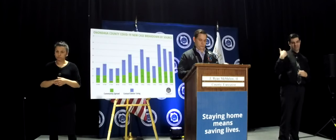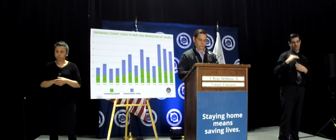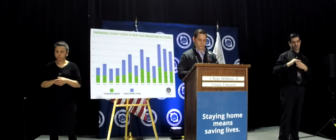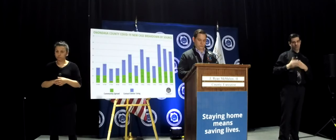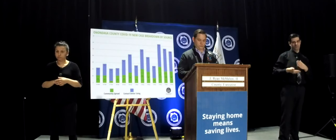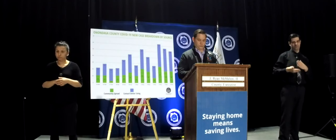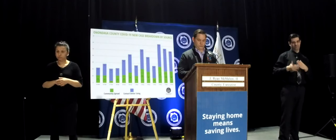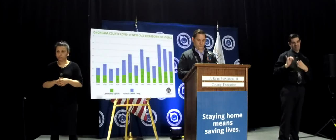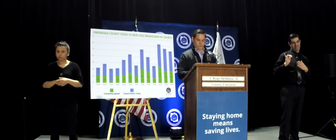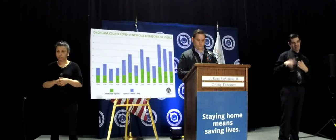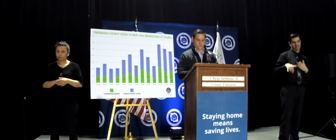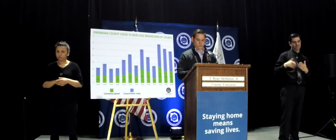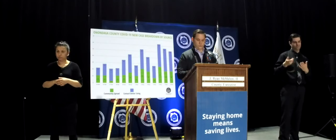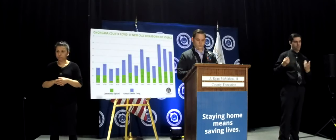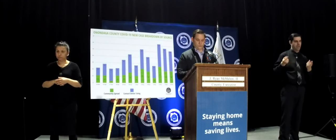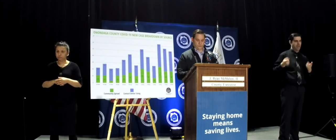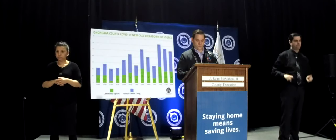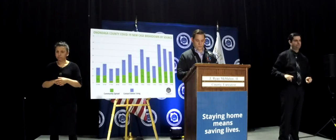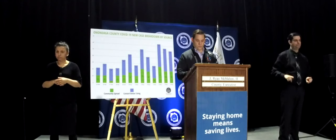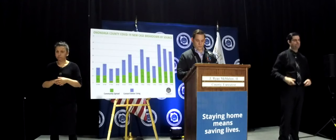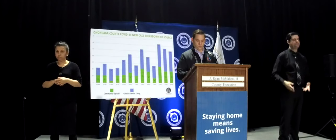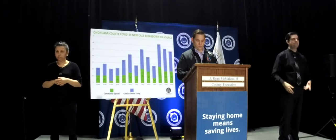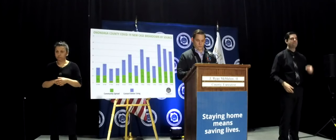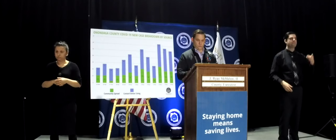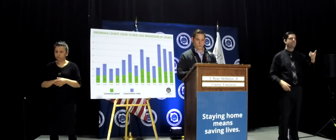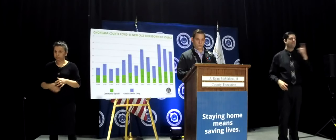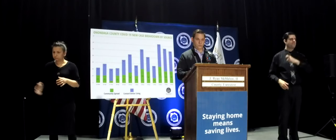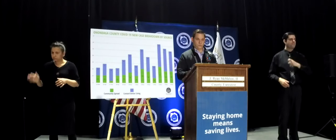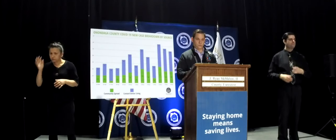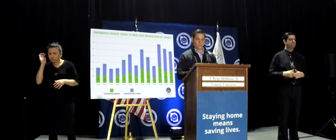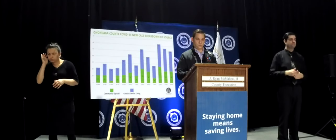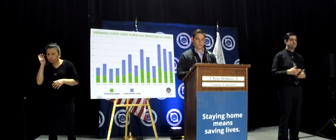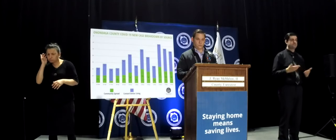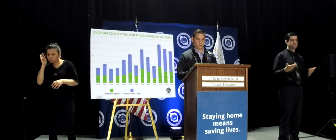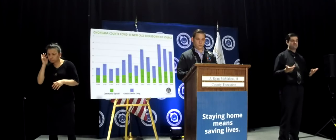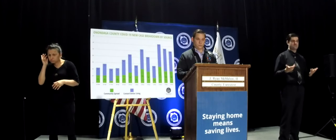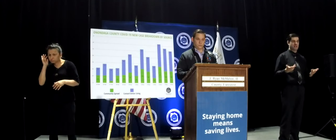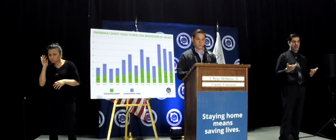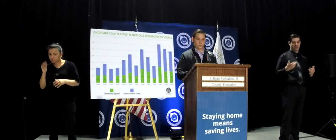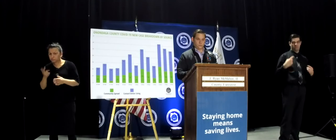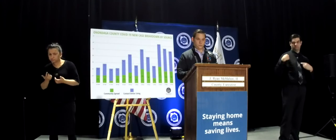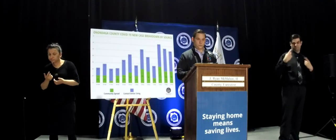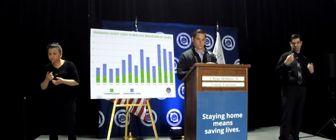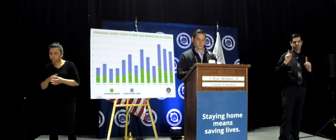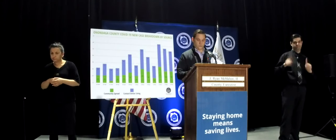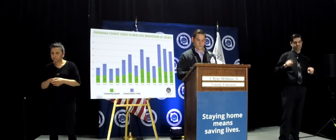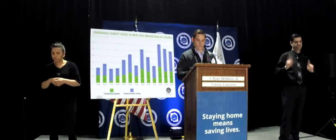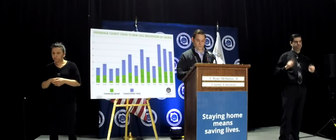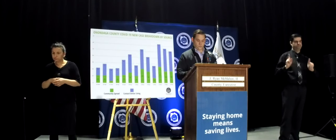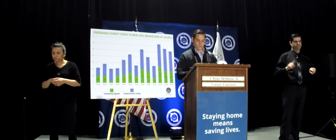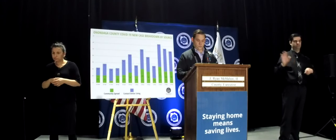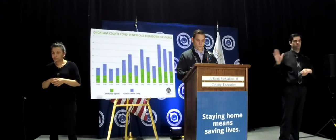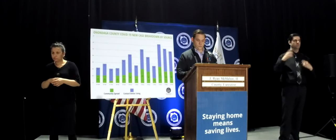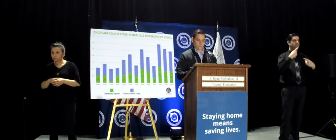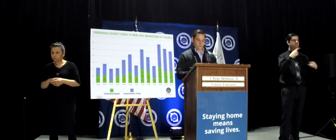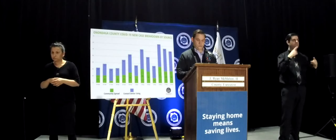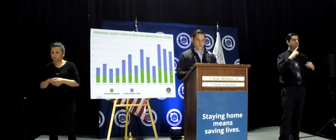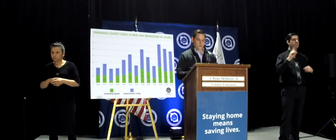I've been at a lot of the briefings here, and I'm wondering, since the first week, has this been your toughest